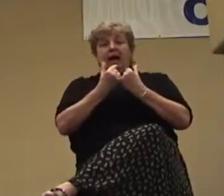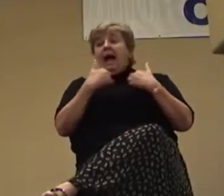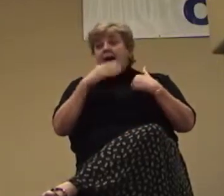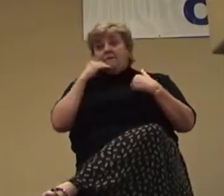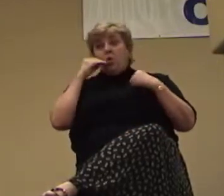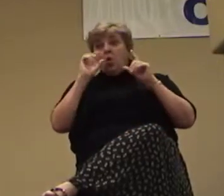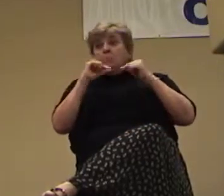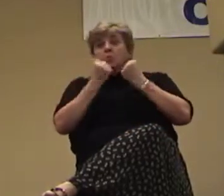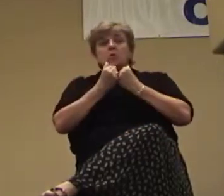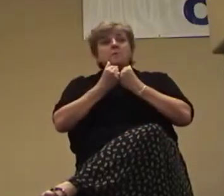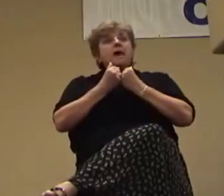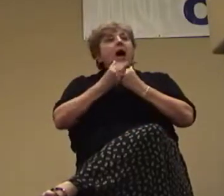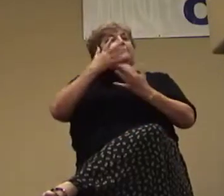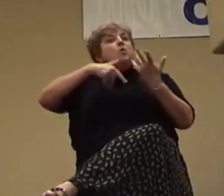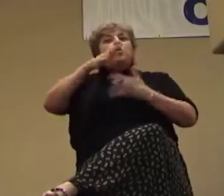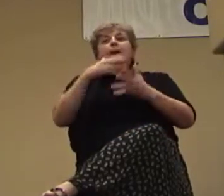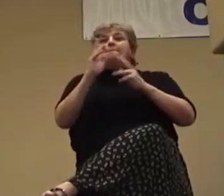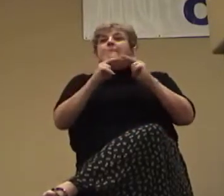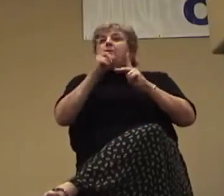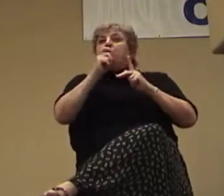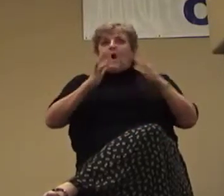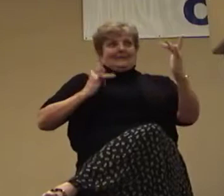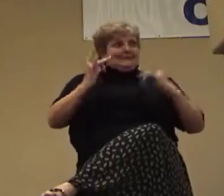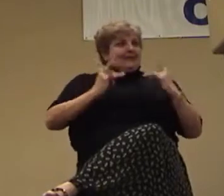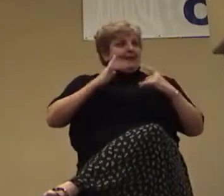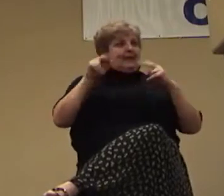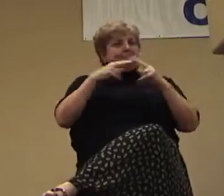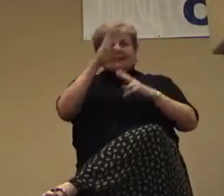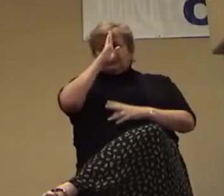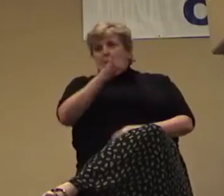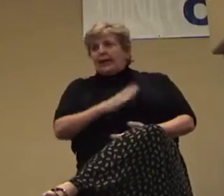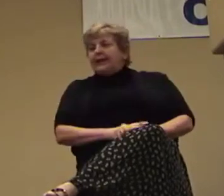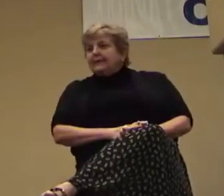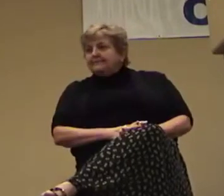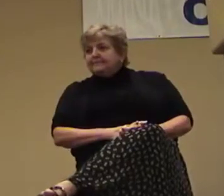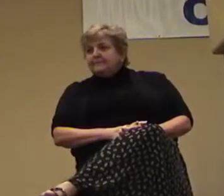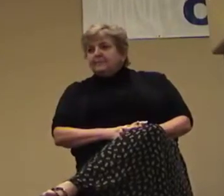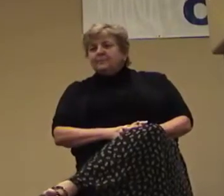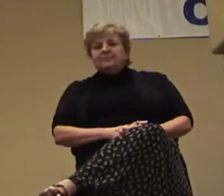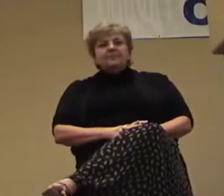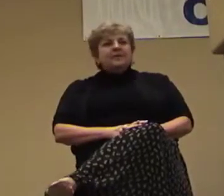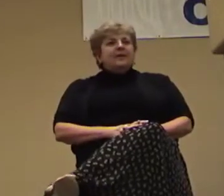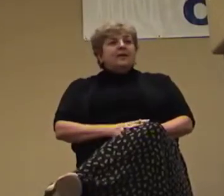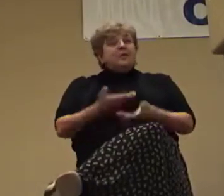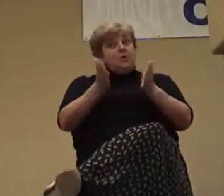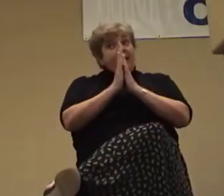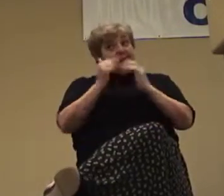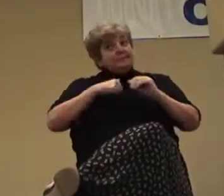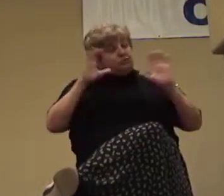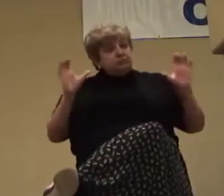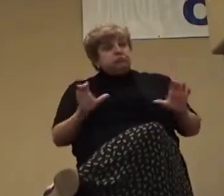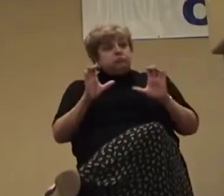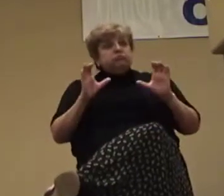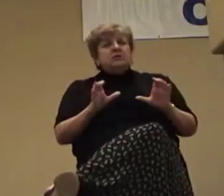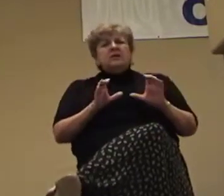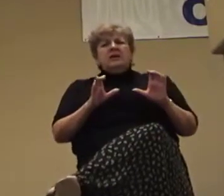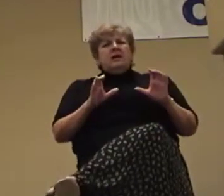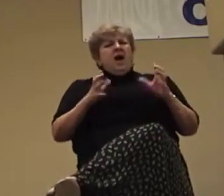excited to be sober. You're asking me to do an awful lot, and if everyone's just like, you know, glum and morose every